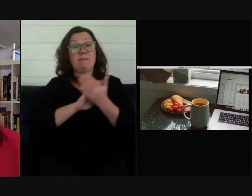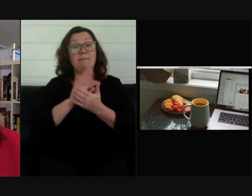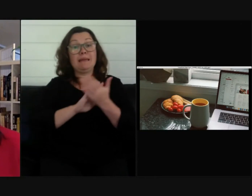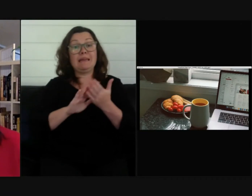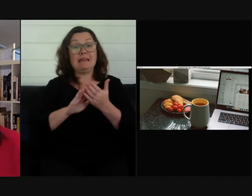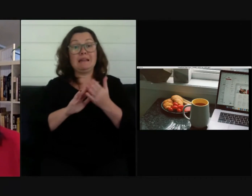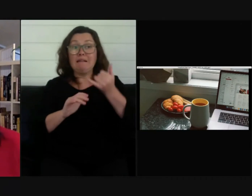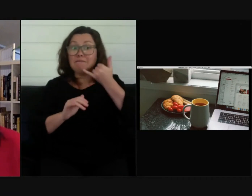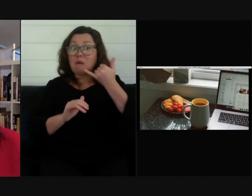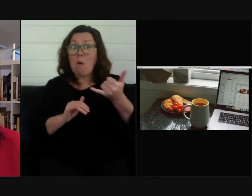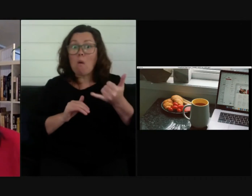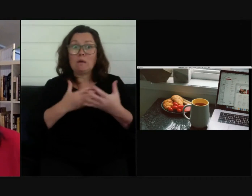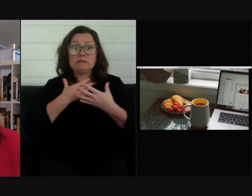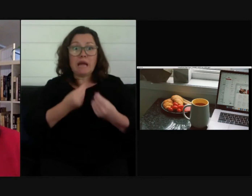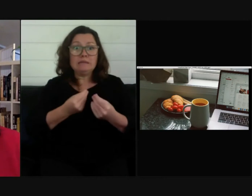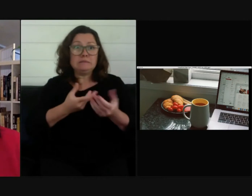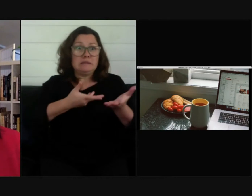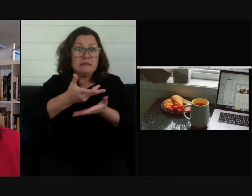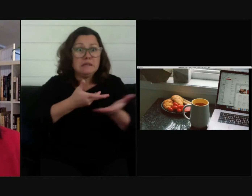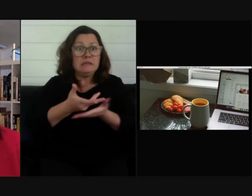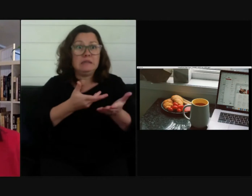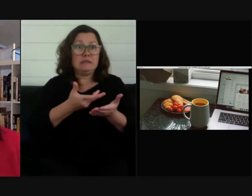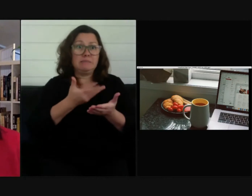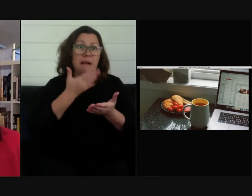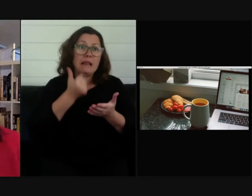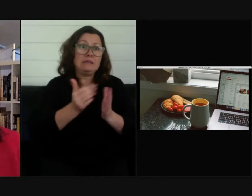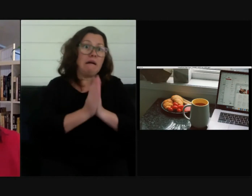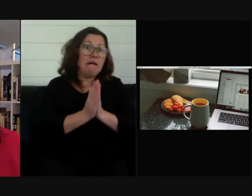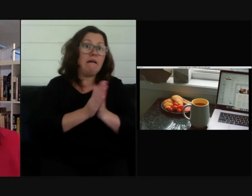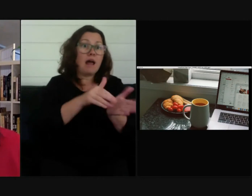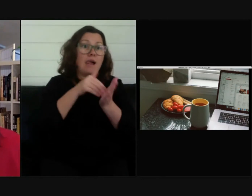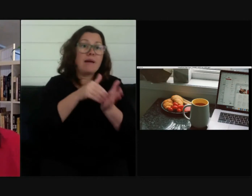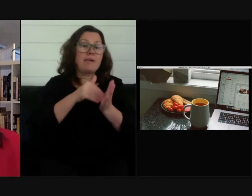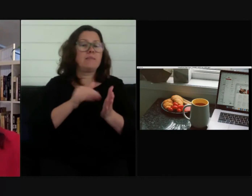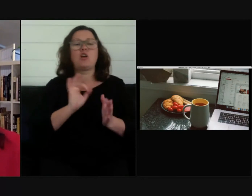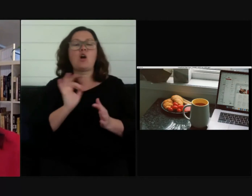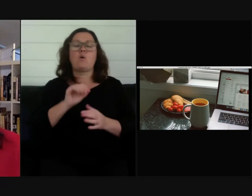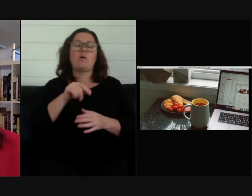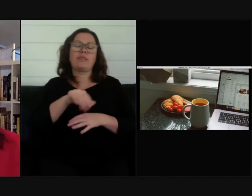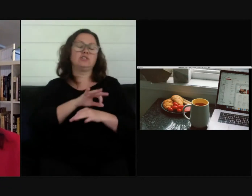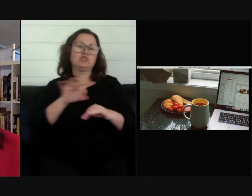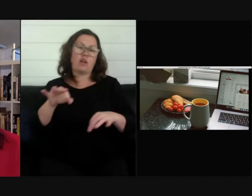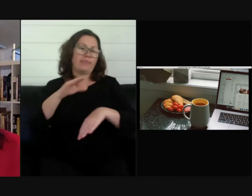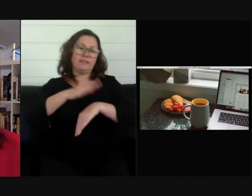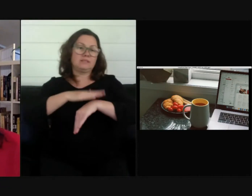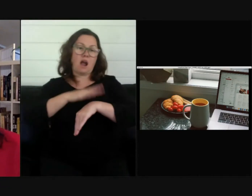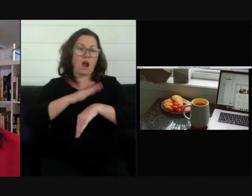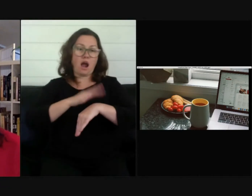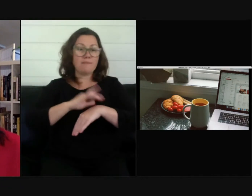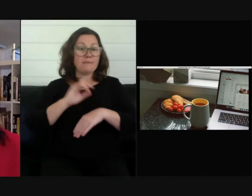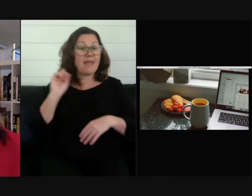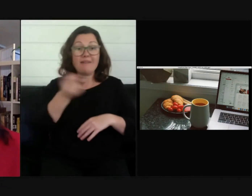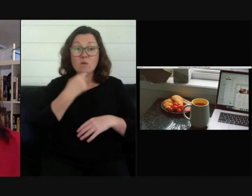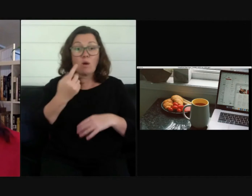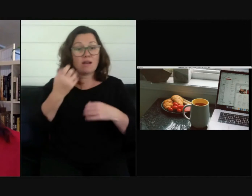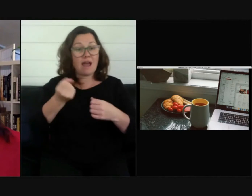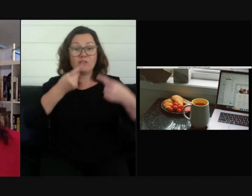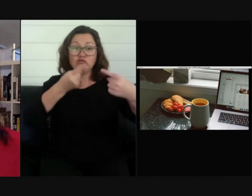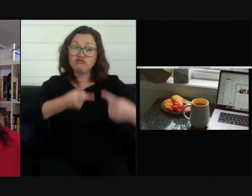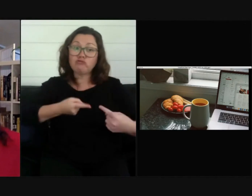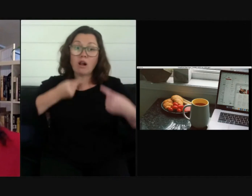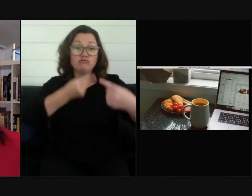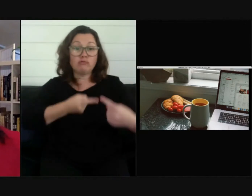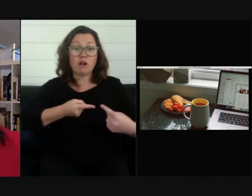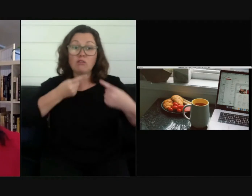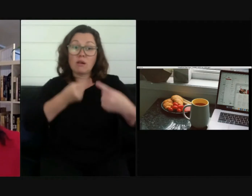insisting that those people help you. This is not the time. Everyone is struggling. Everyone, even people who maybe aren't struggling as much as